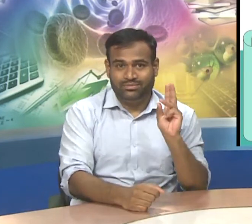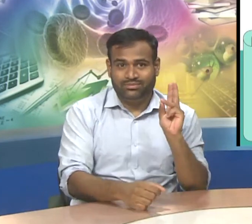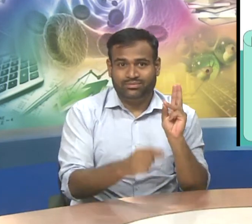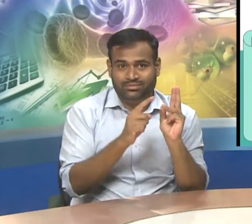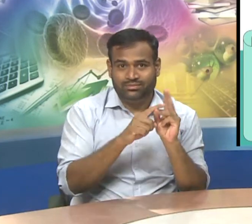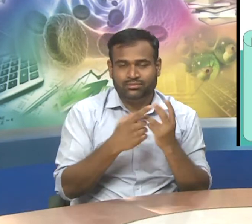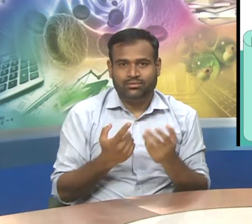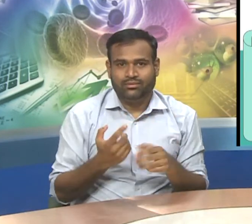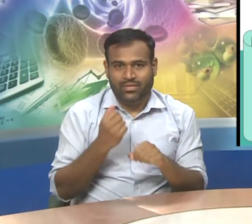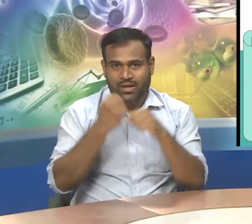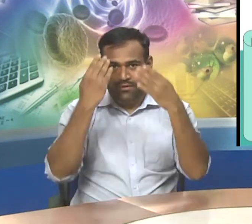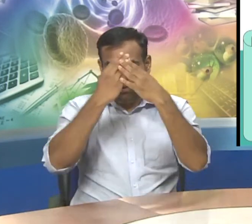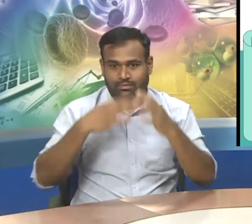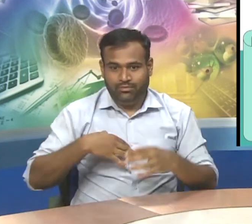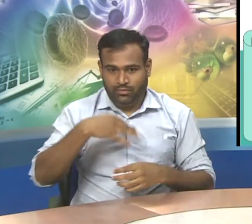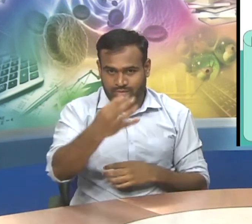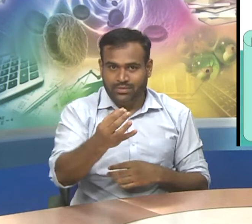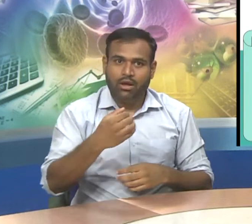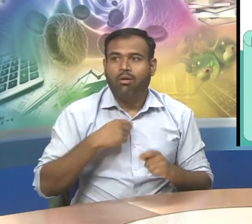And third point